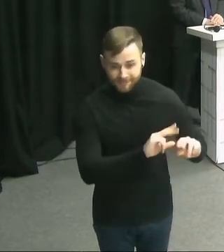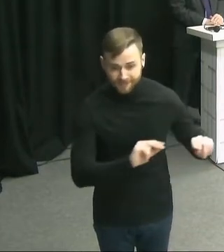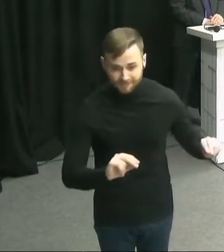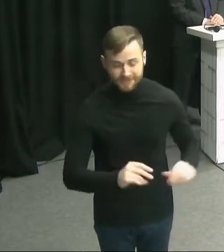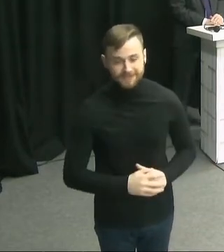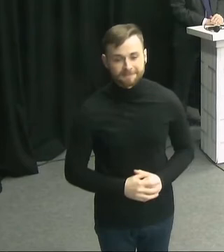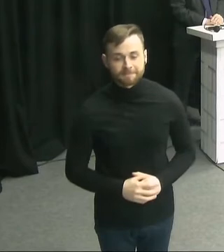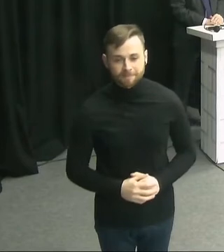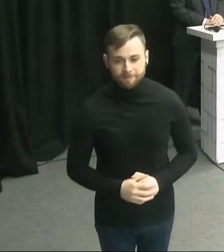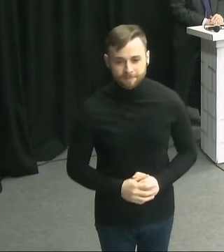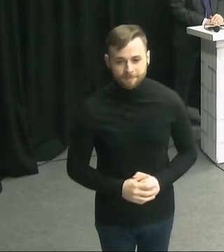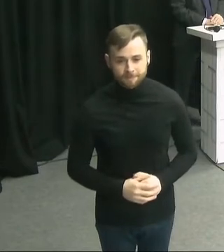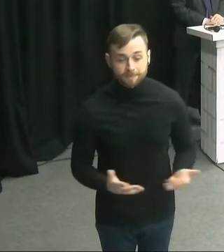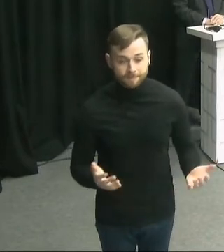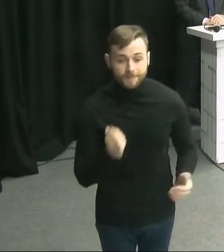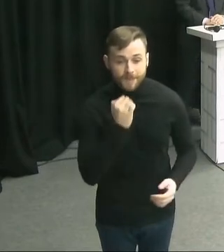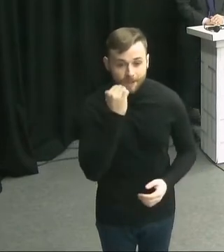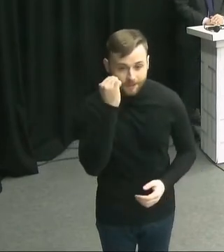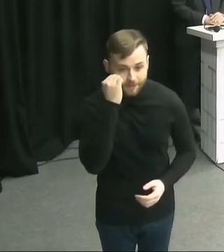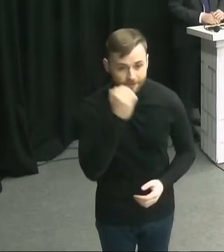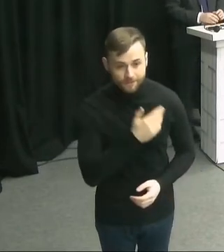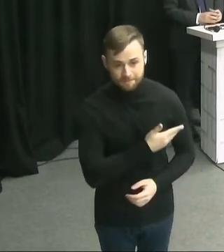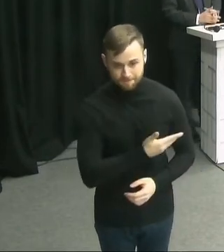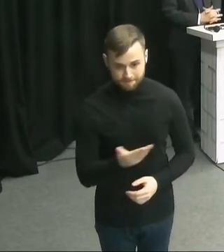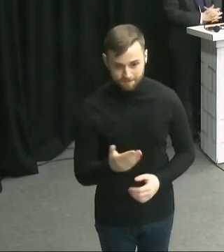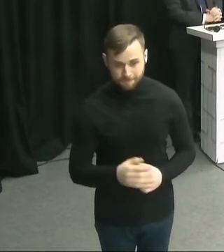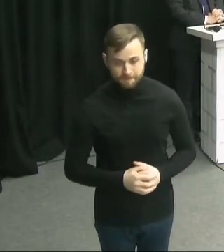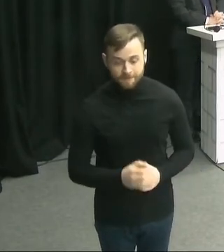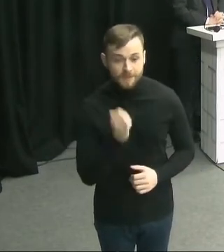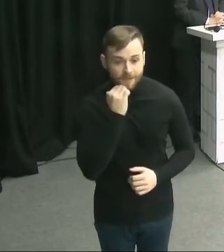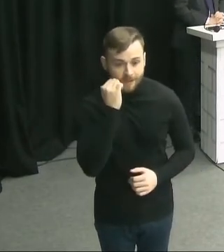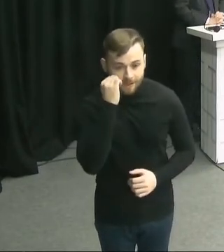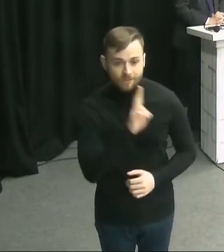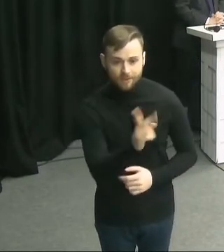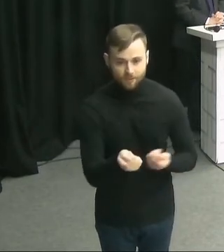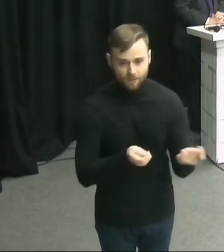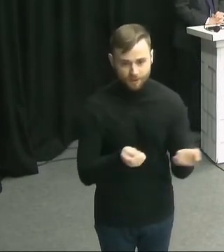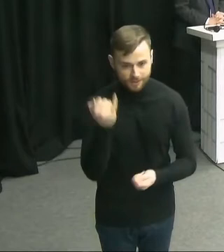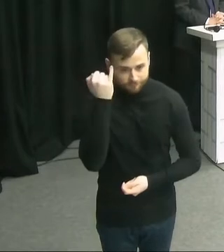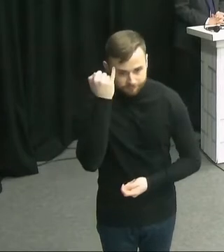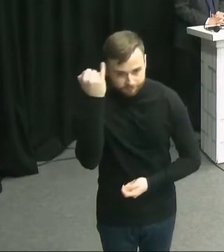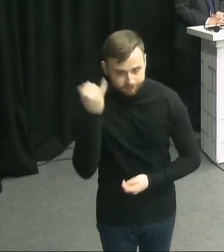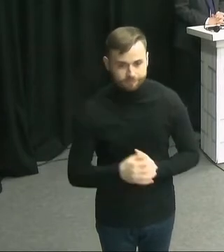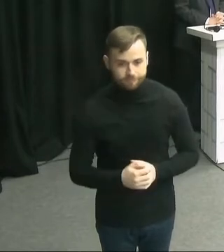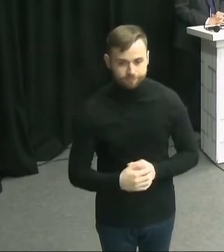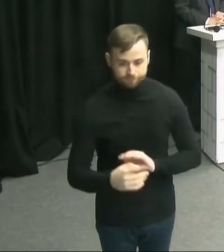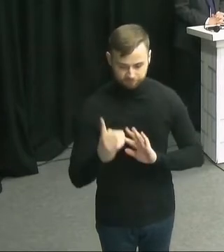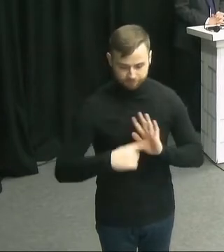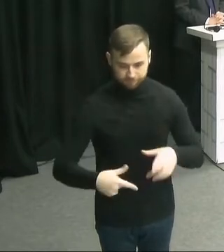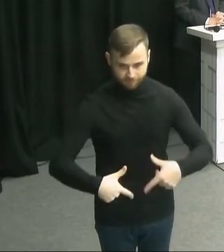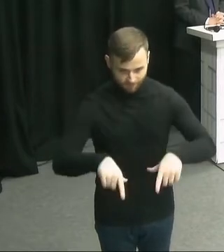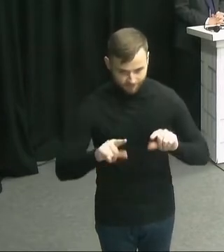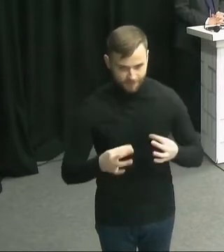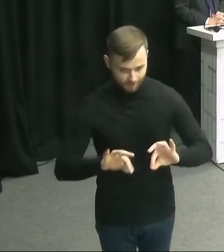Also, I hope there will be humor as well. So I wish you all the best. Thank you very much. Thank you for the organizers of